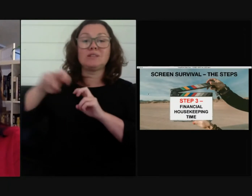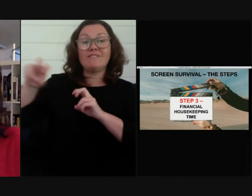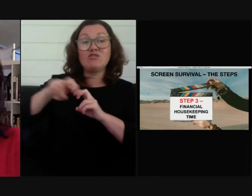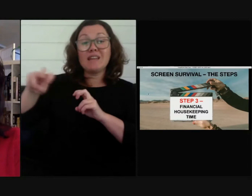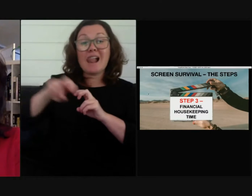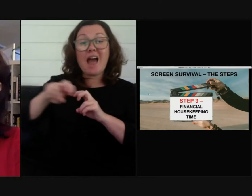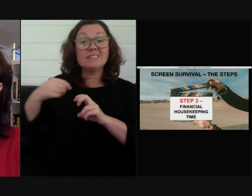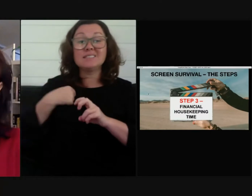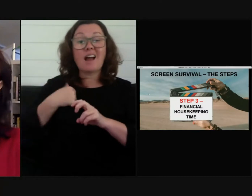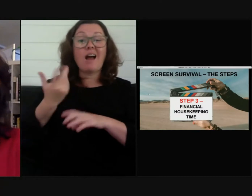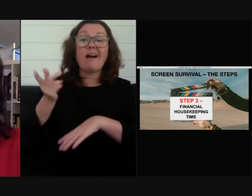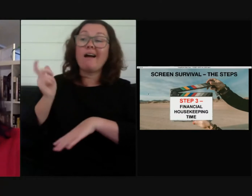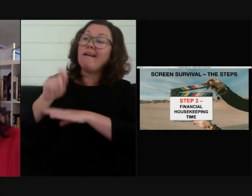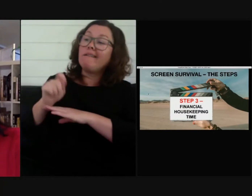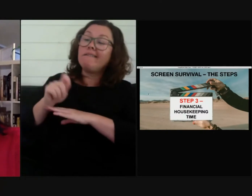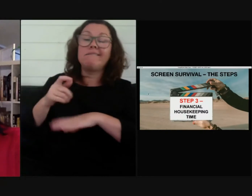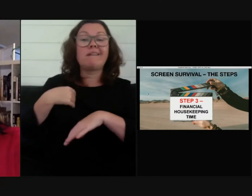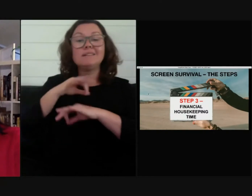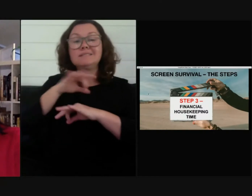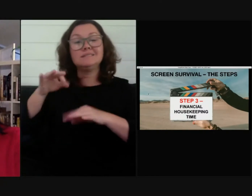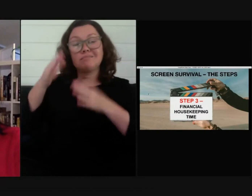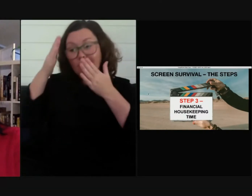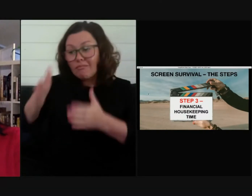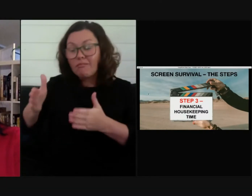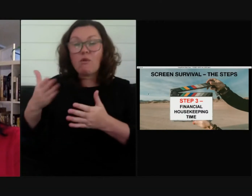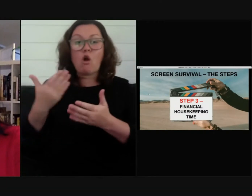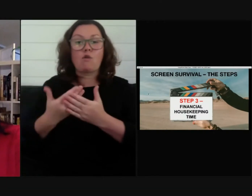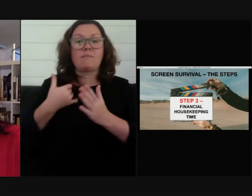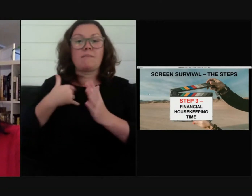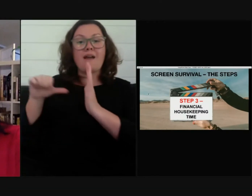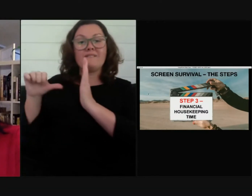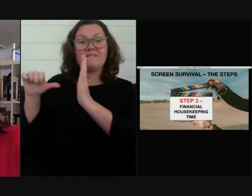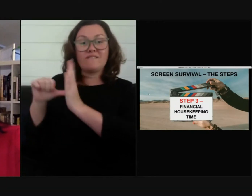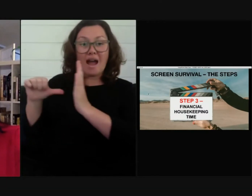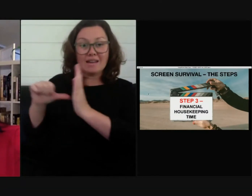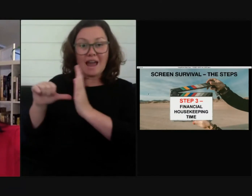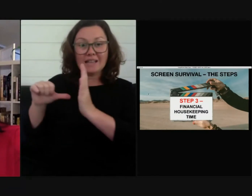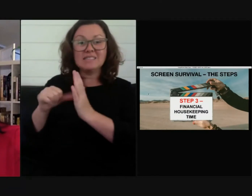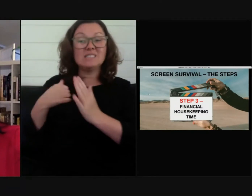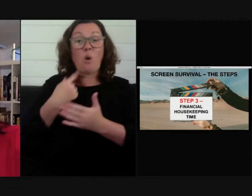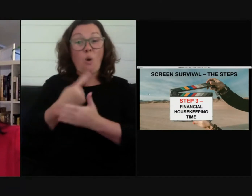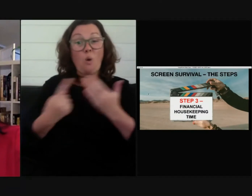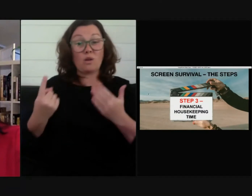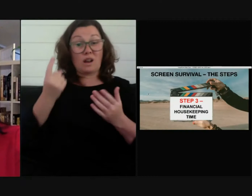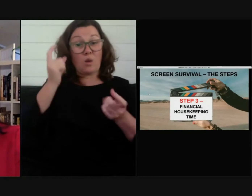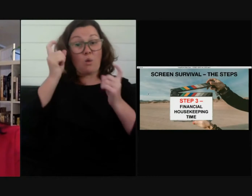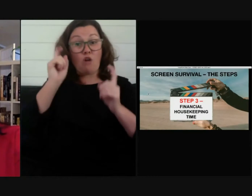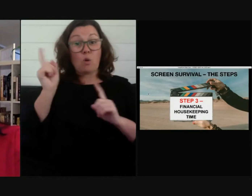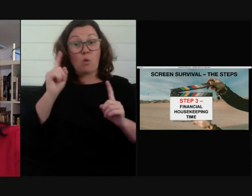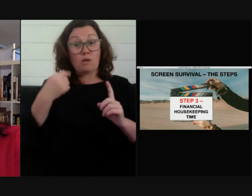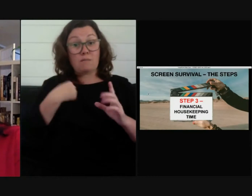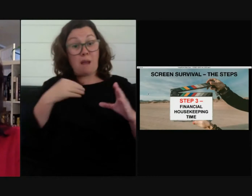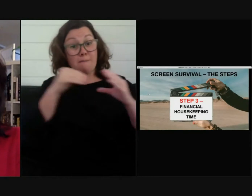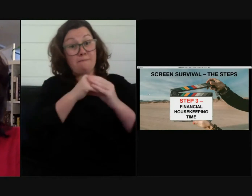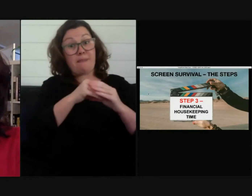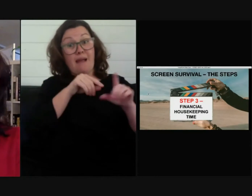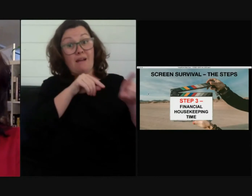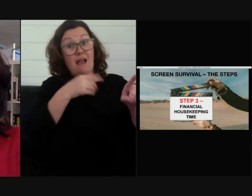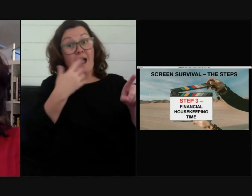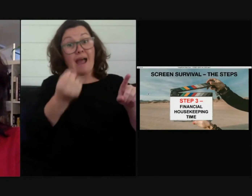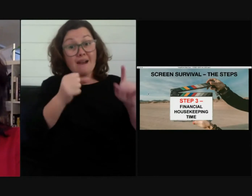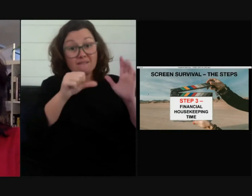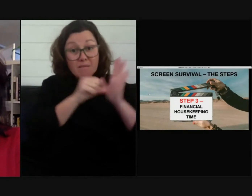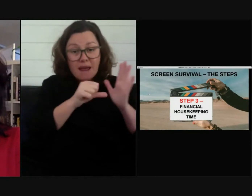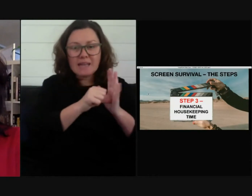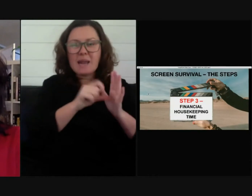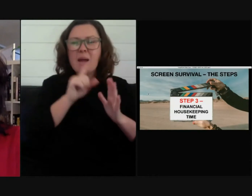current finances, apart from, do I have money in the bank? When it came to record keeping and reporting, most people that